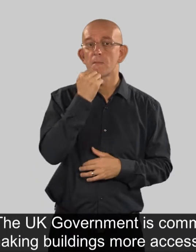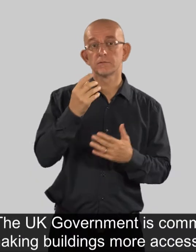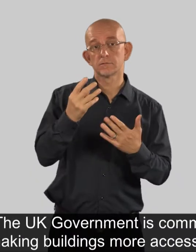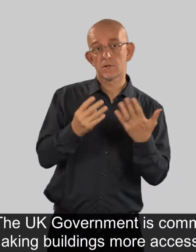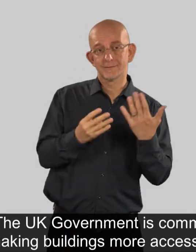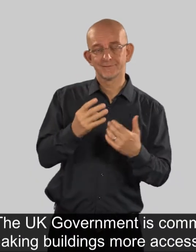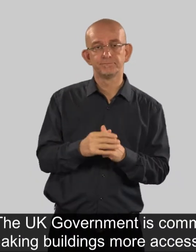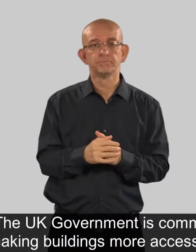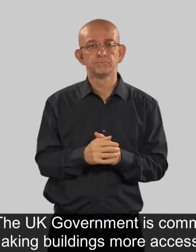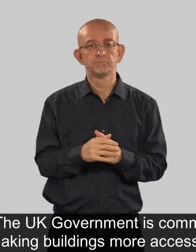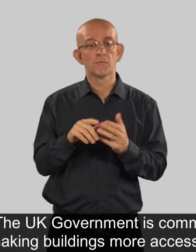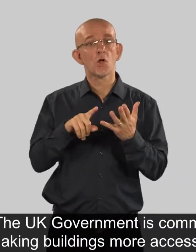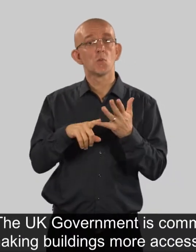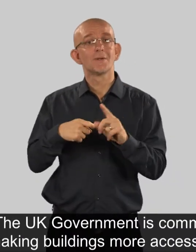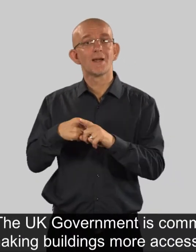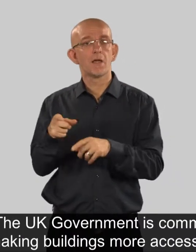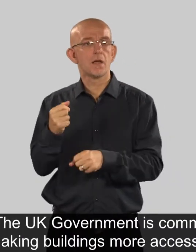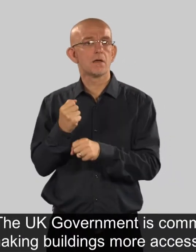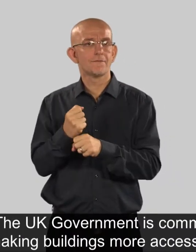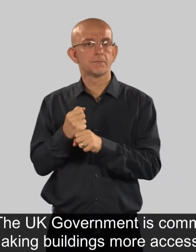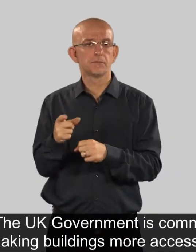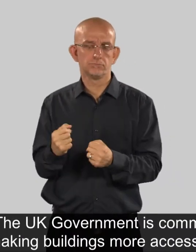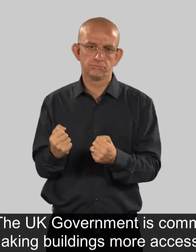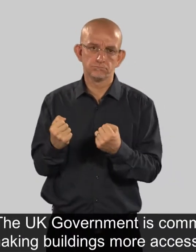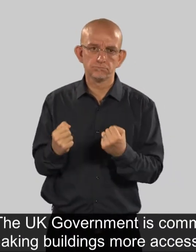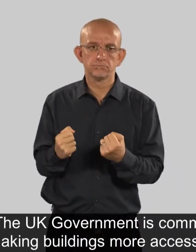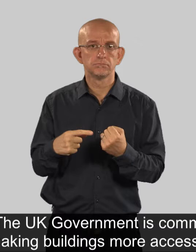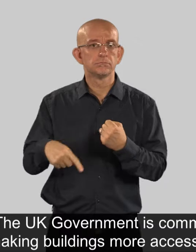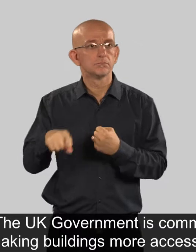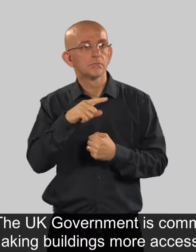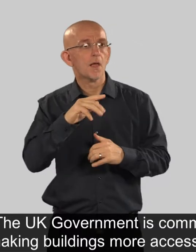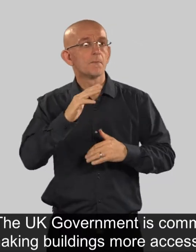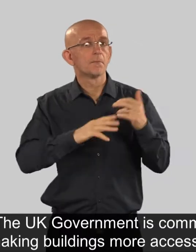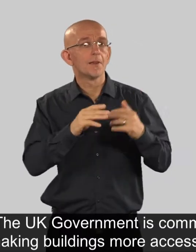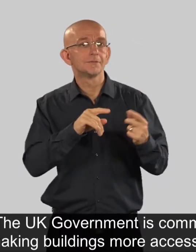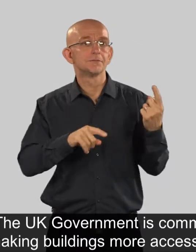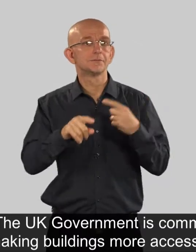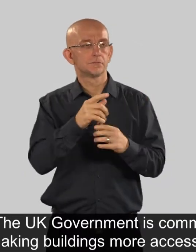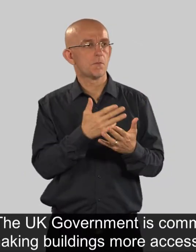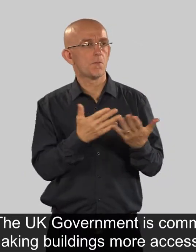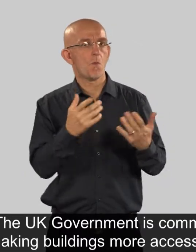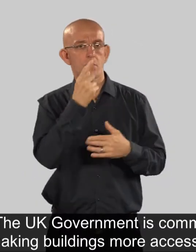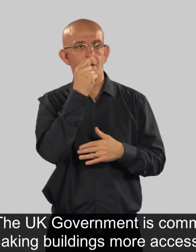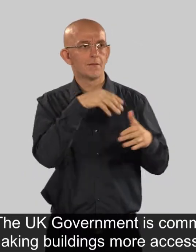"19. The UK government is committed to making buildings more accessible.